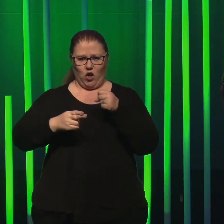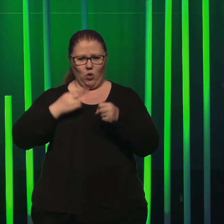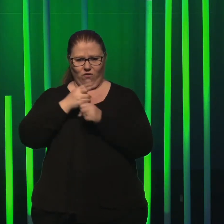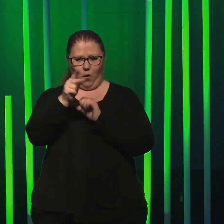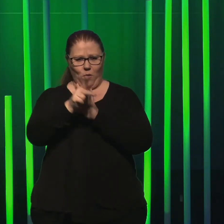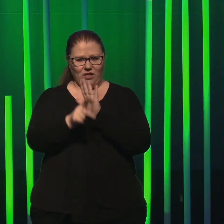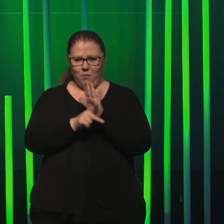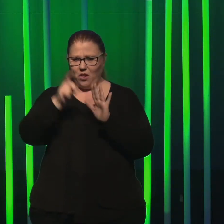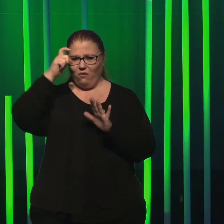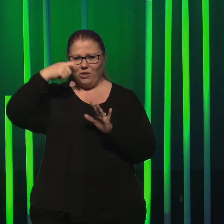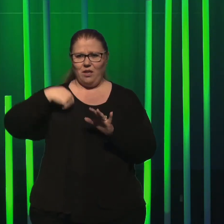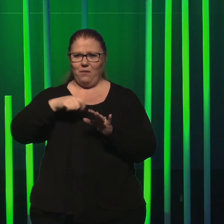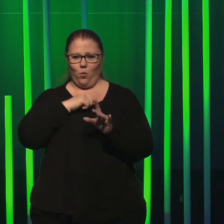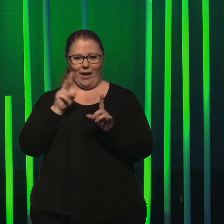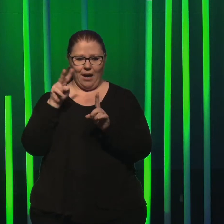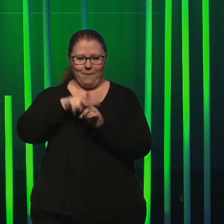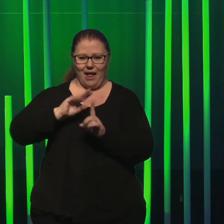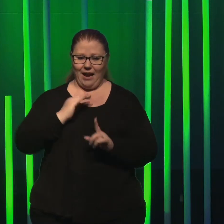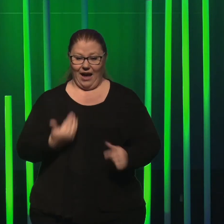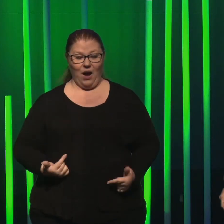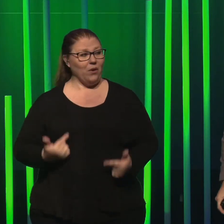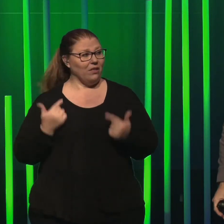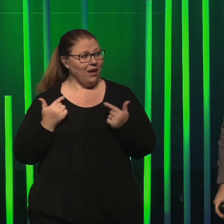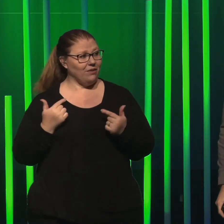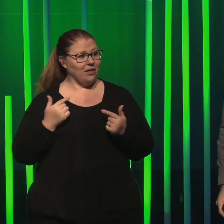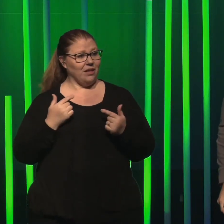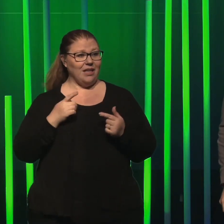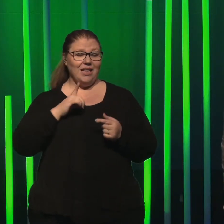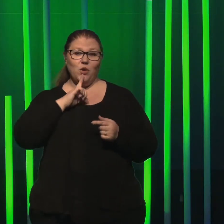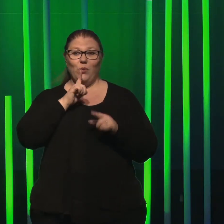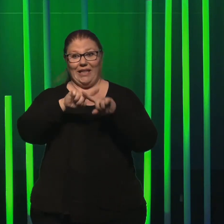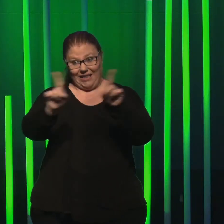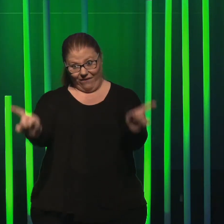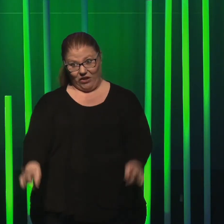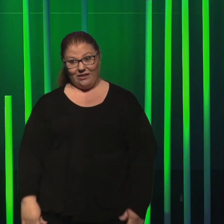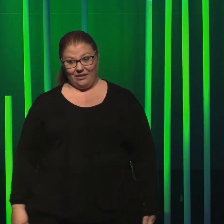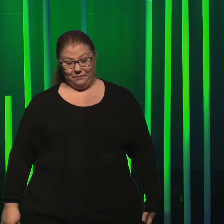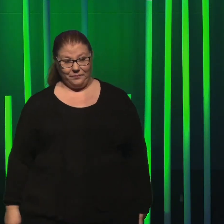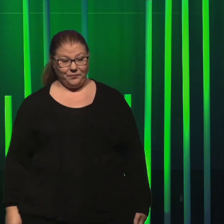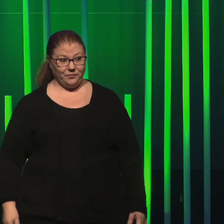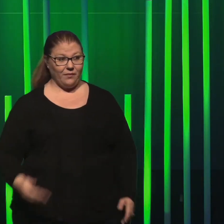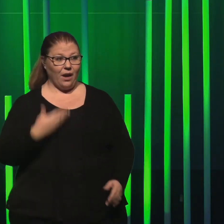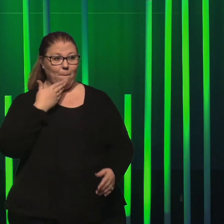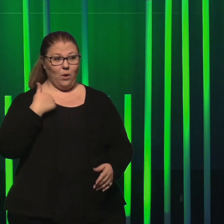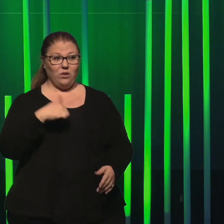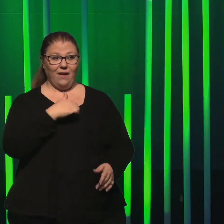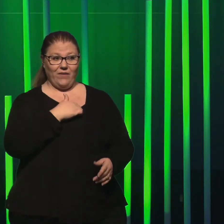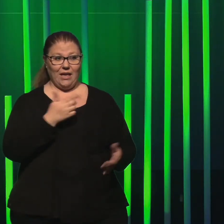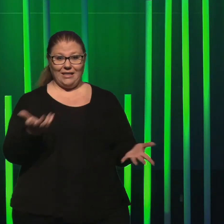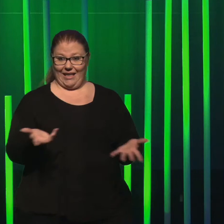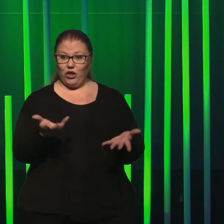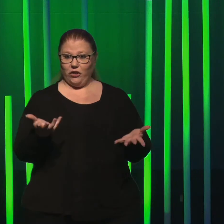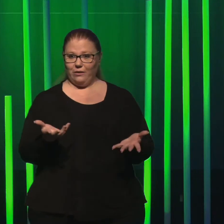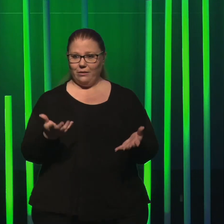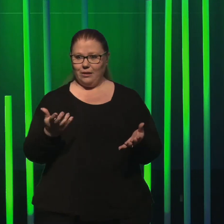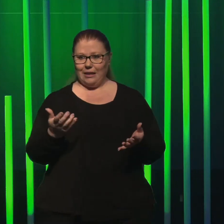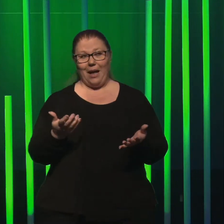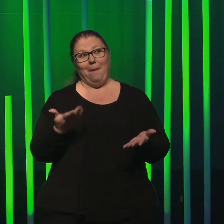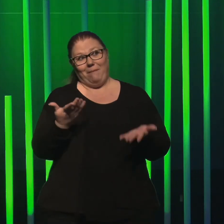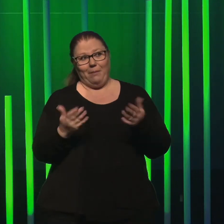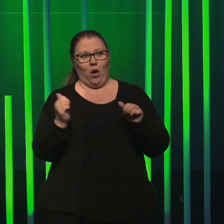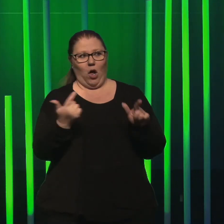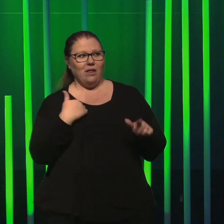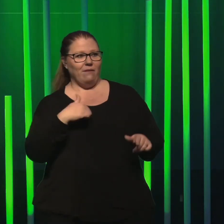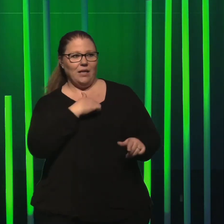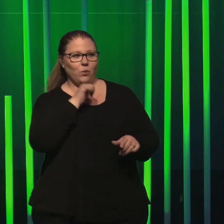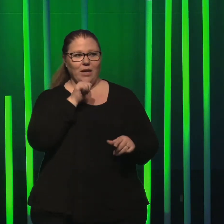can apply to our own circumstances, which, by the way, are very, very different. Most of us in the room, dare I say, all of us are not living in a